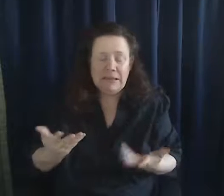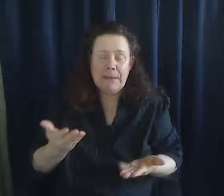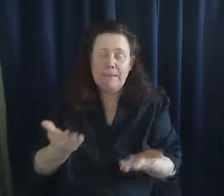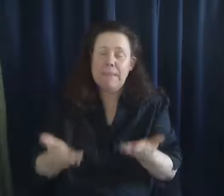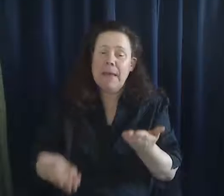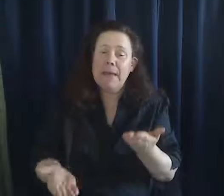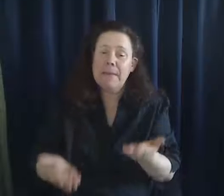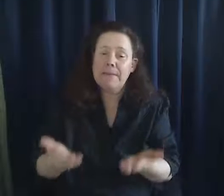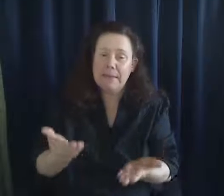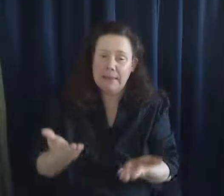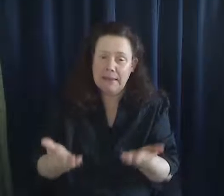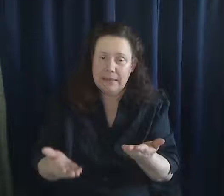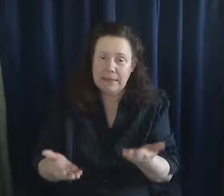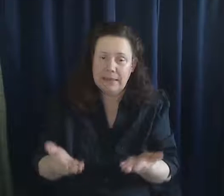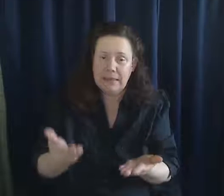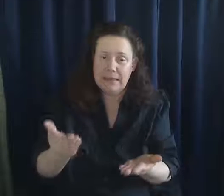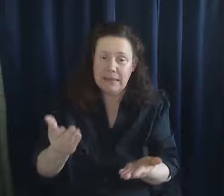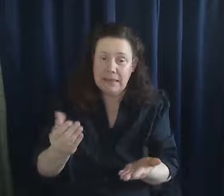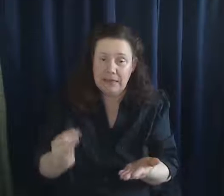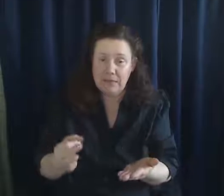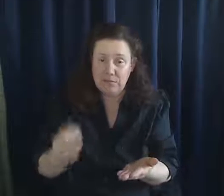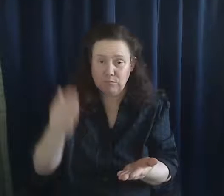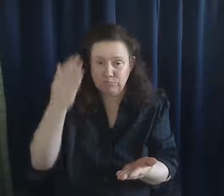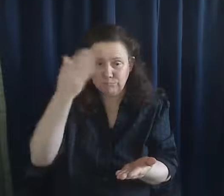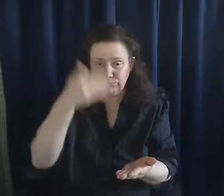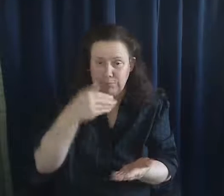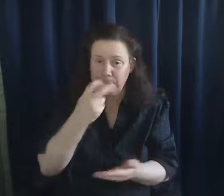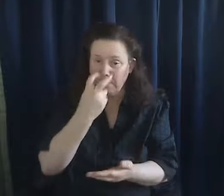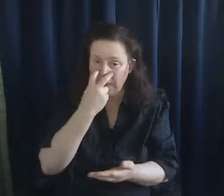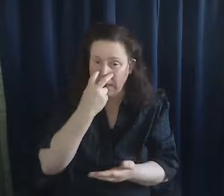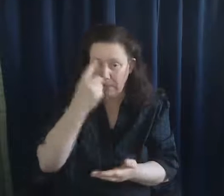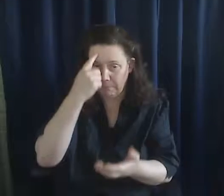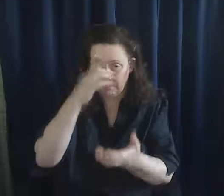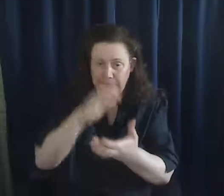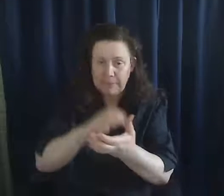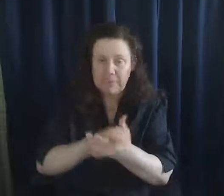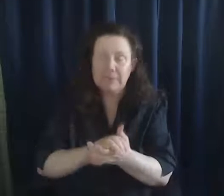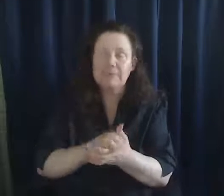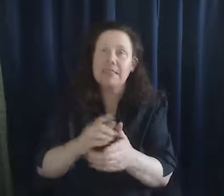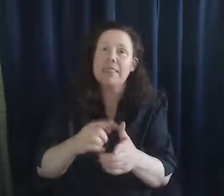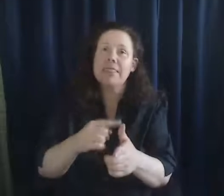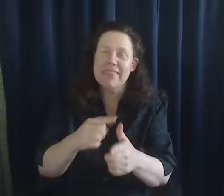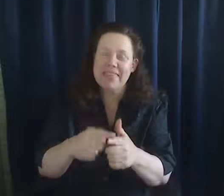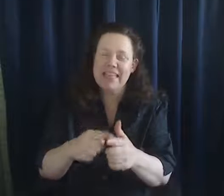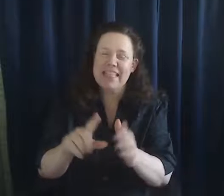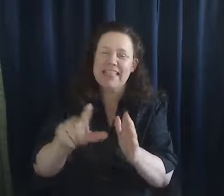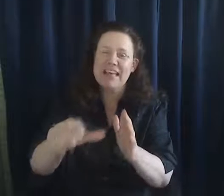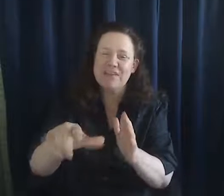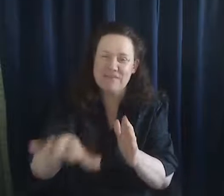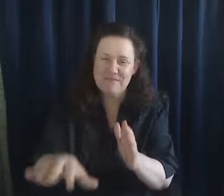only in our blind belief will we ever find the truth.